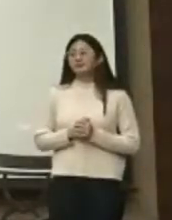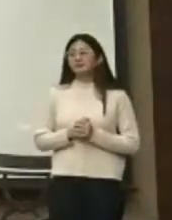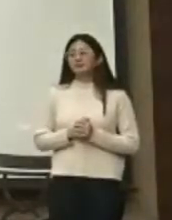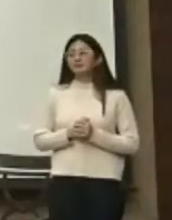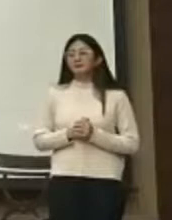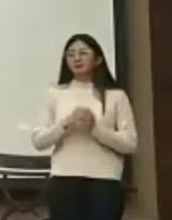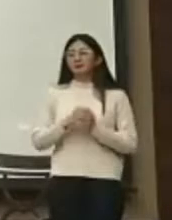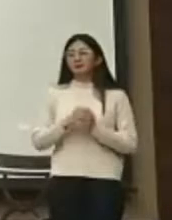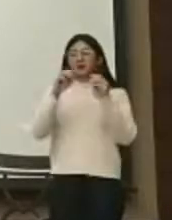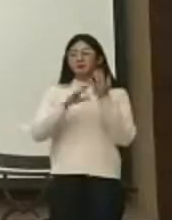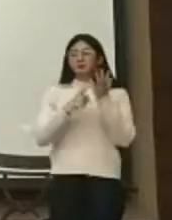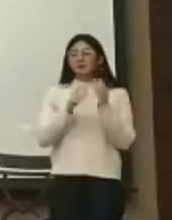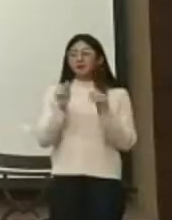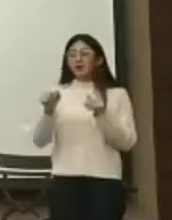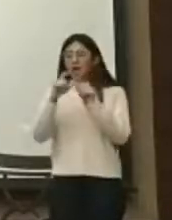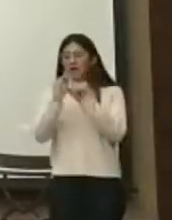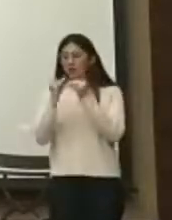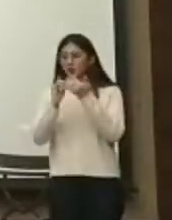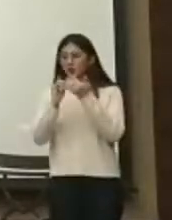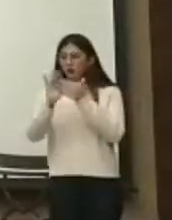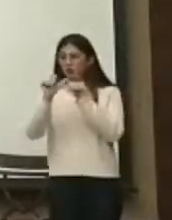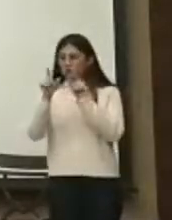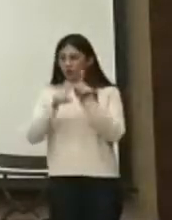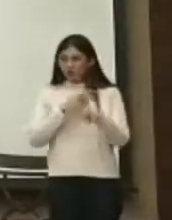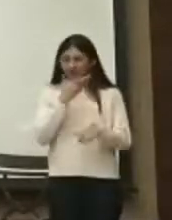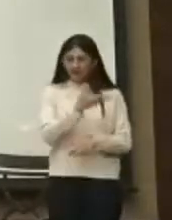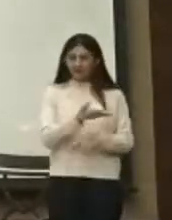Mr. Akshay Jain,